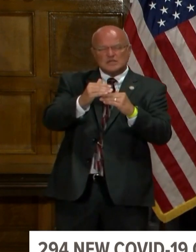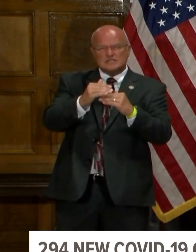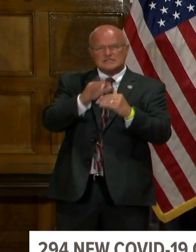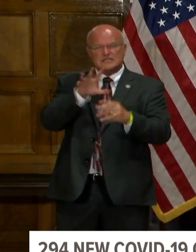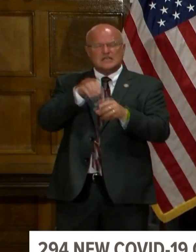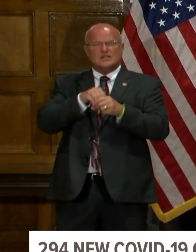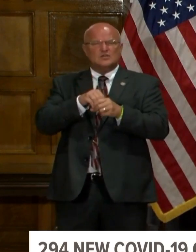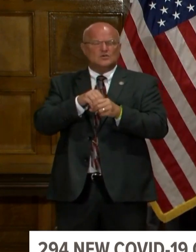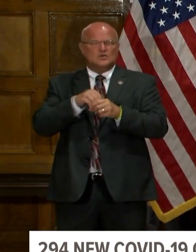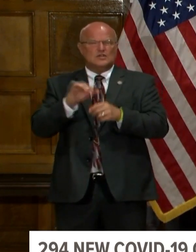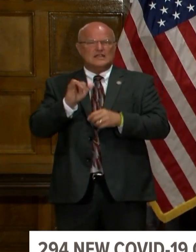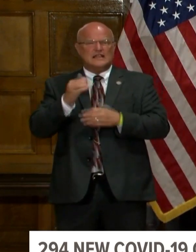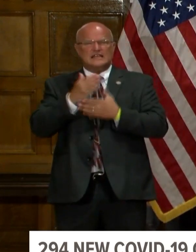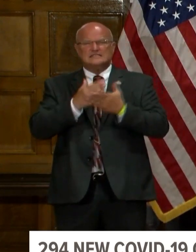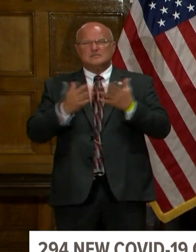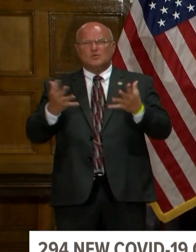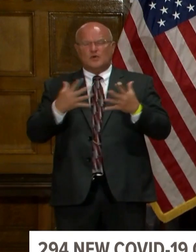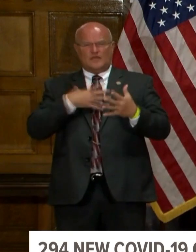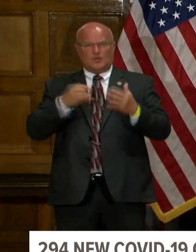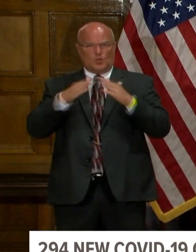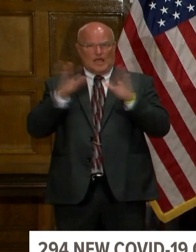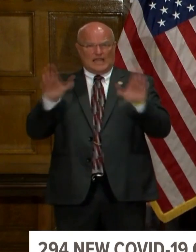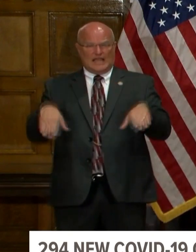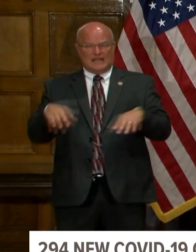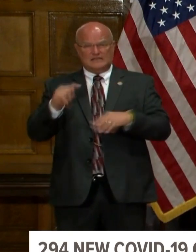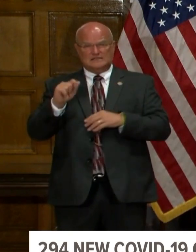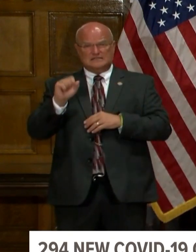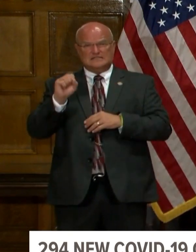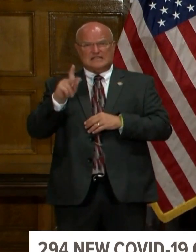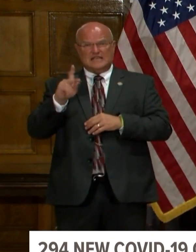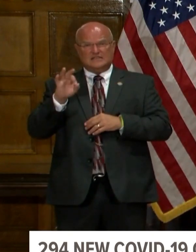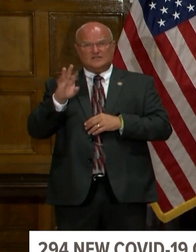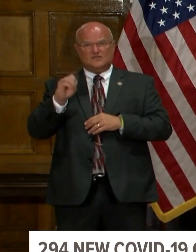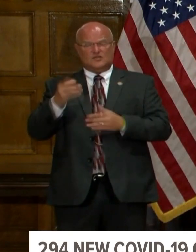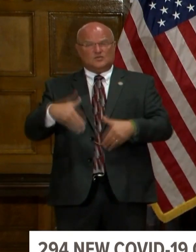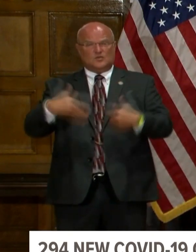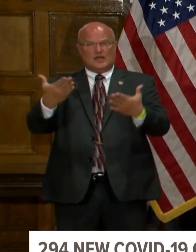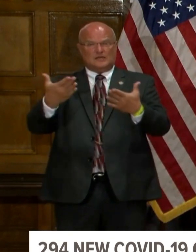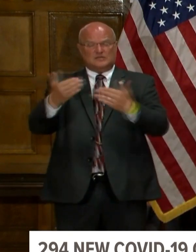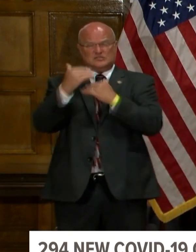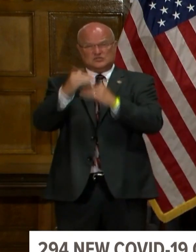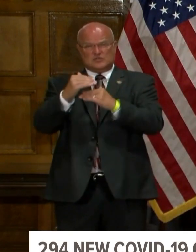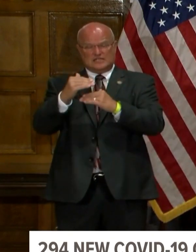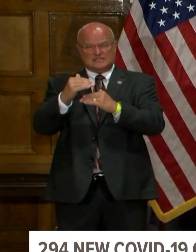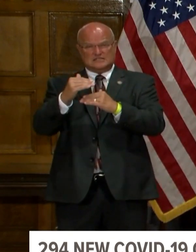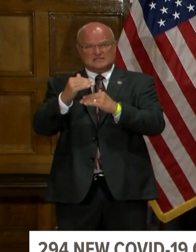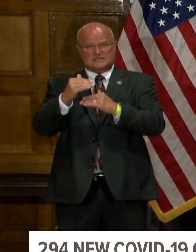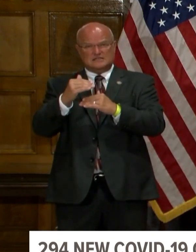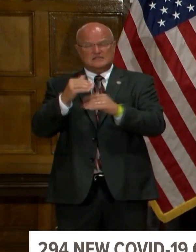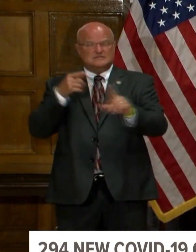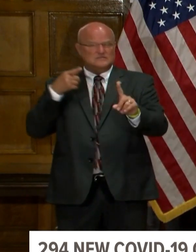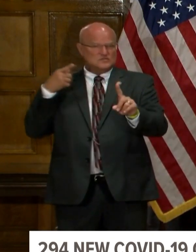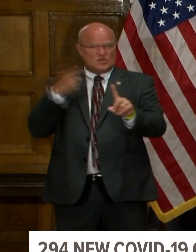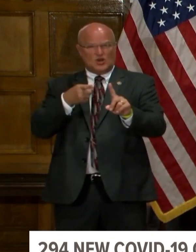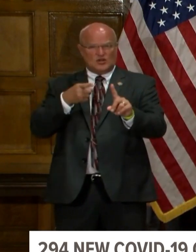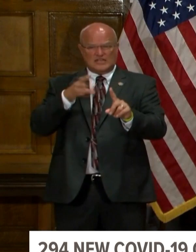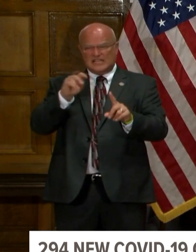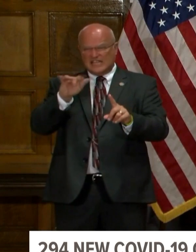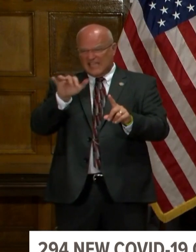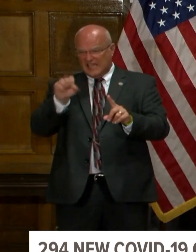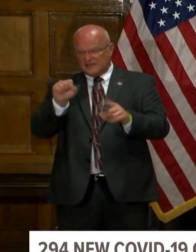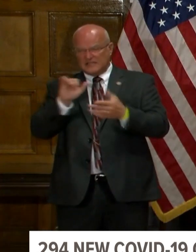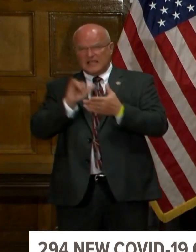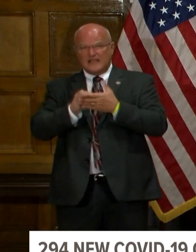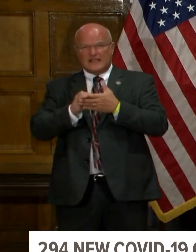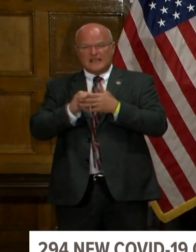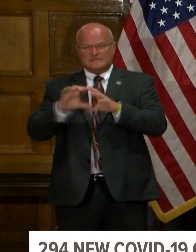including some of what the White House task force had recommended in terms of restrictions targeting counties that